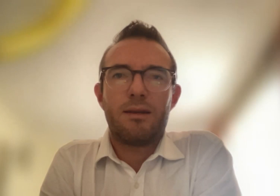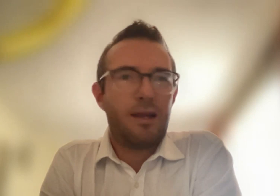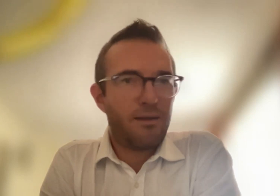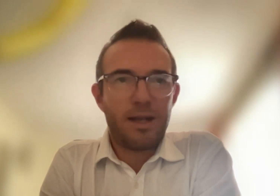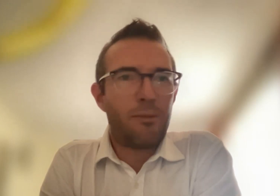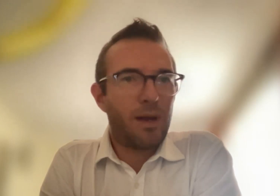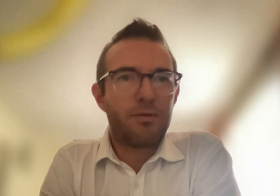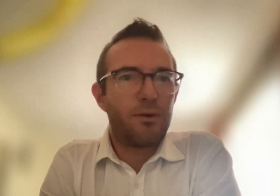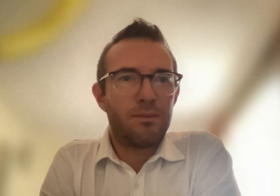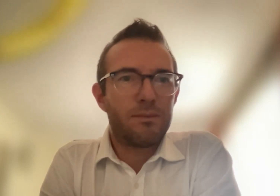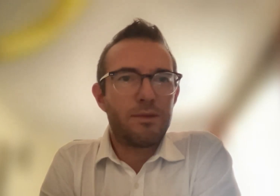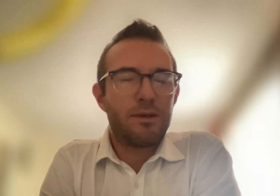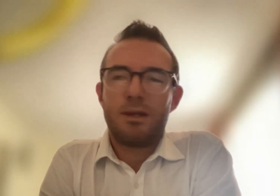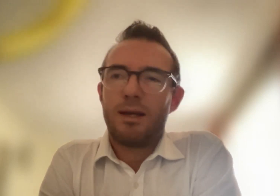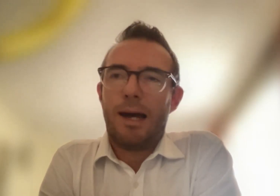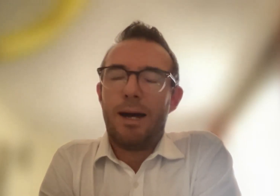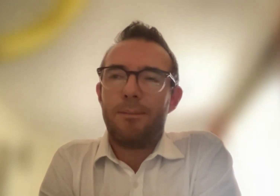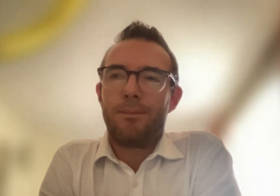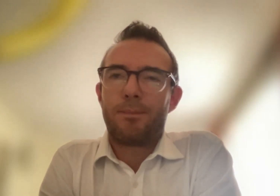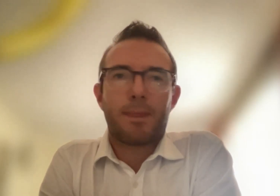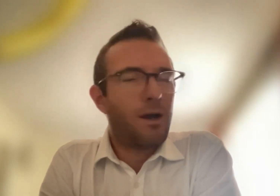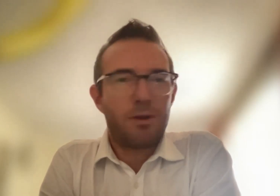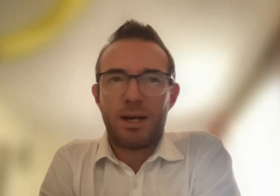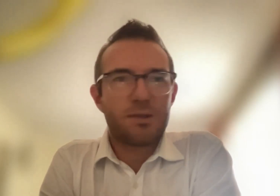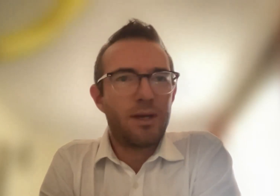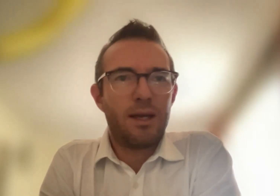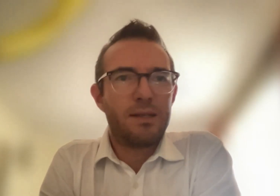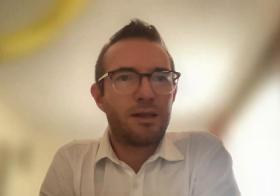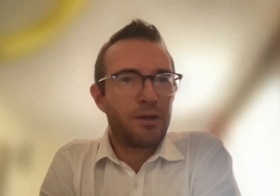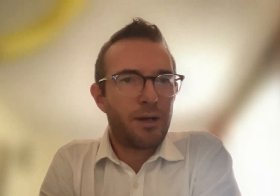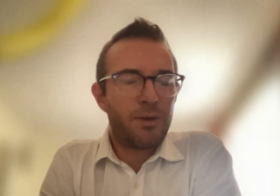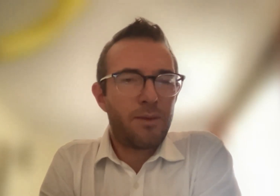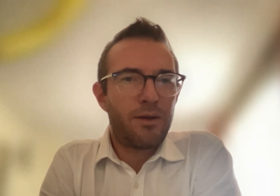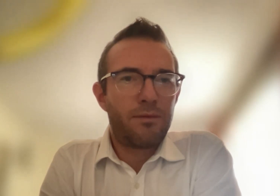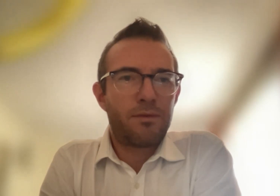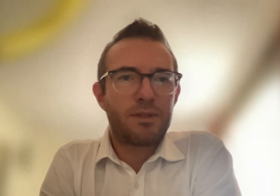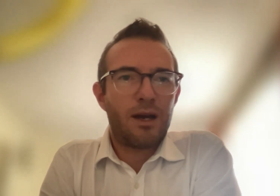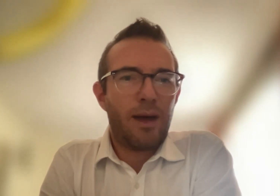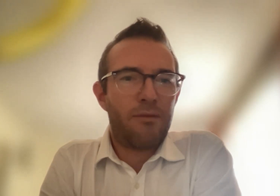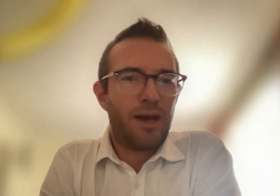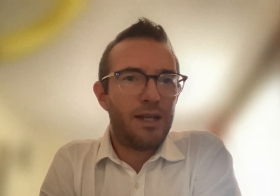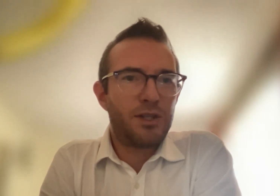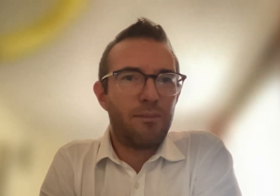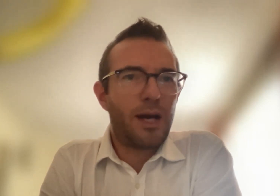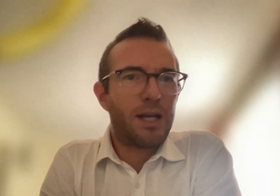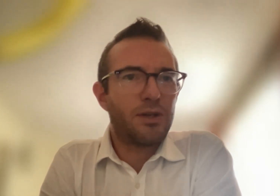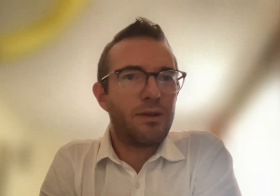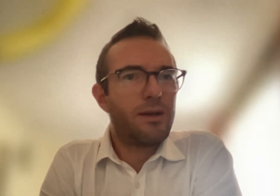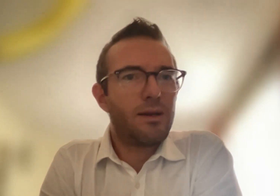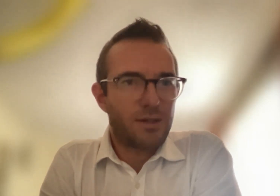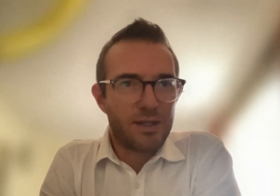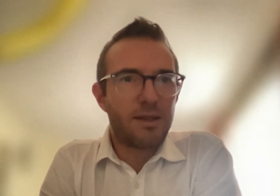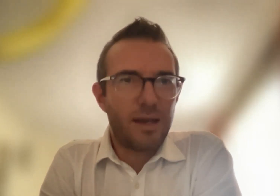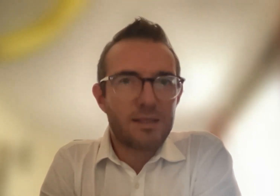building the Innovate Now platform over the past 3 years. So an incredible amount of time, effort, energy, and